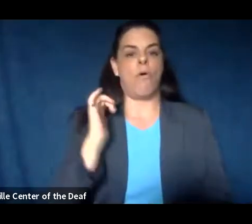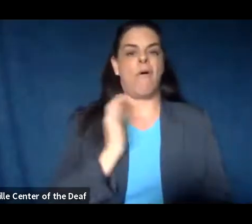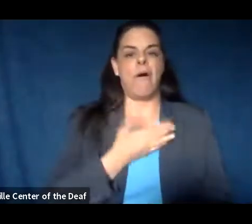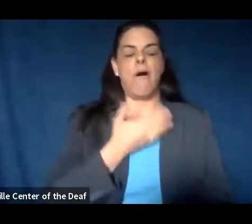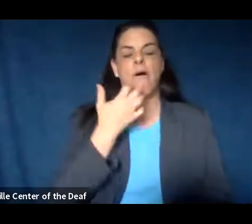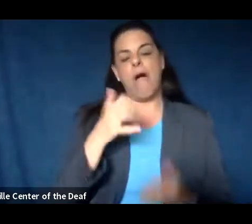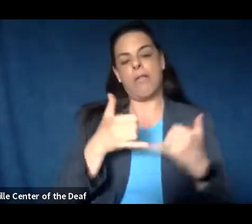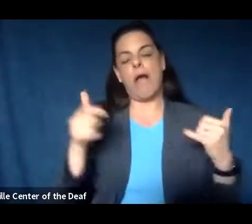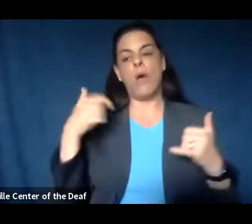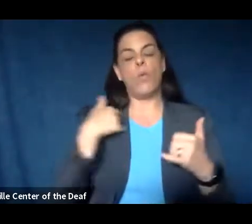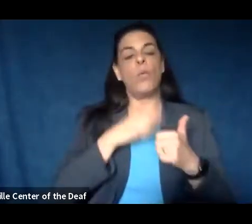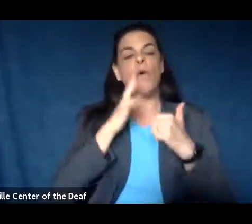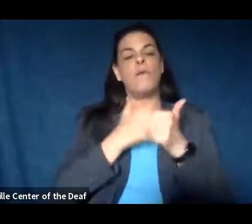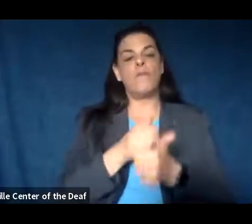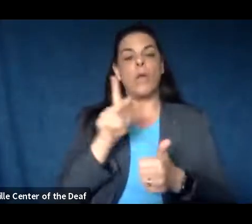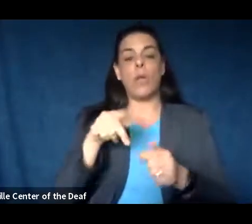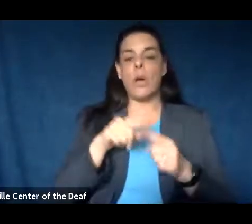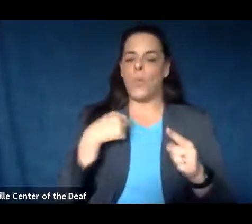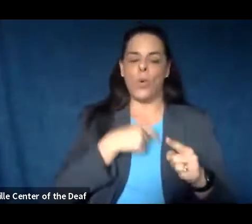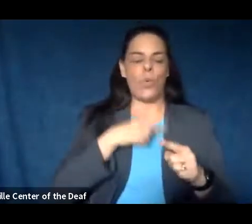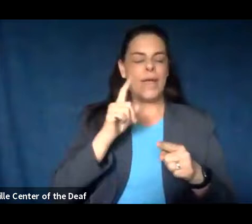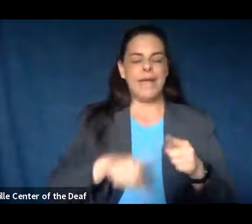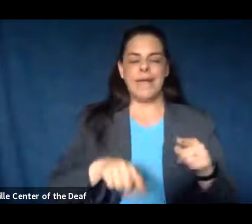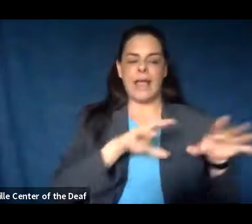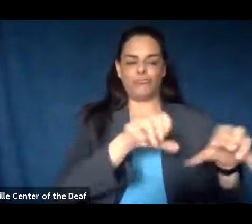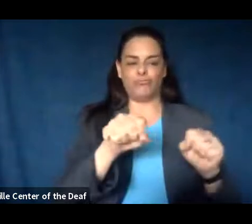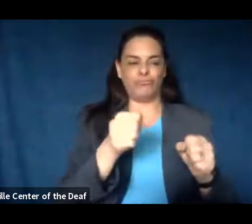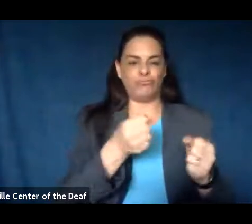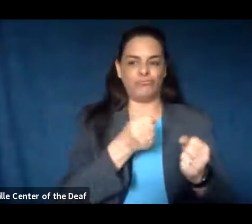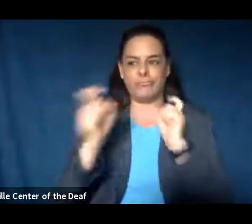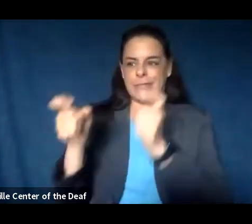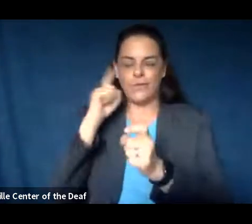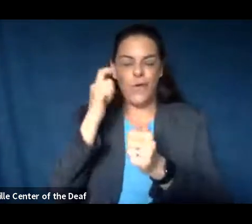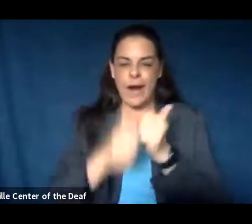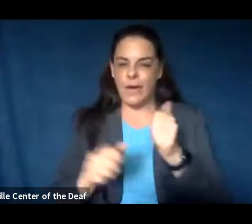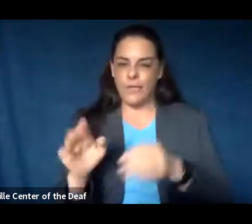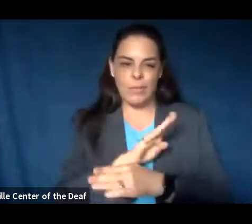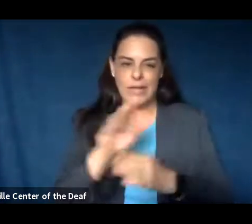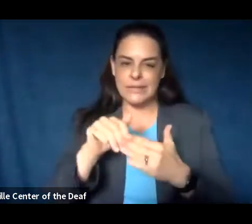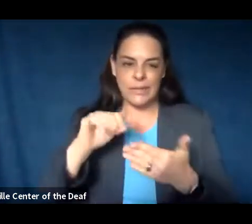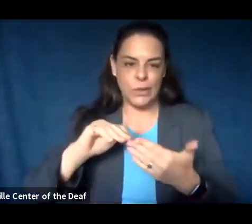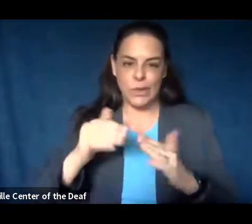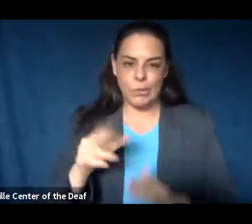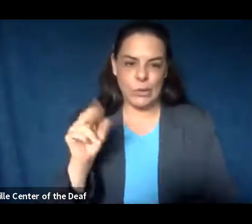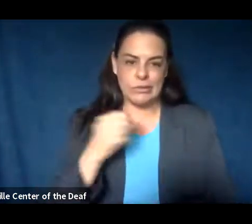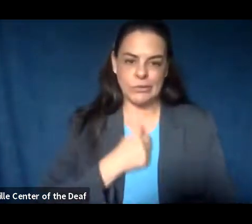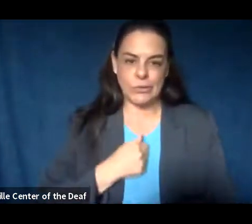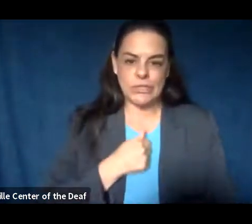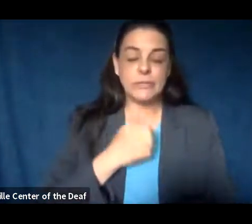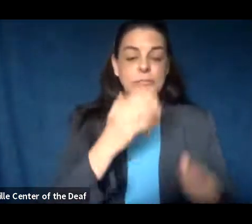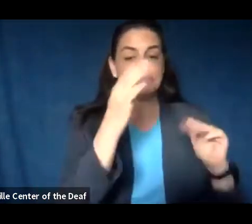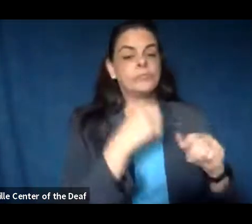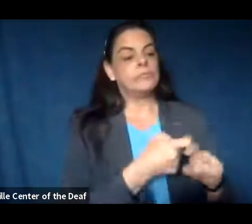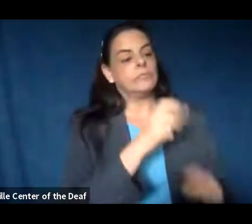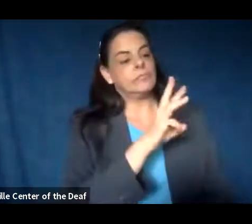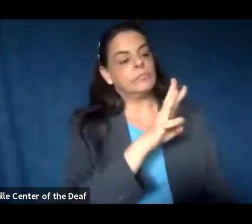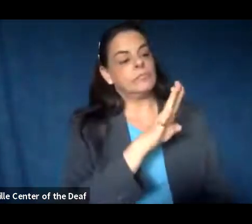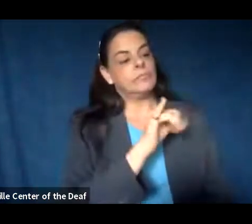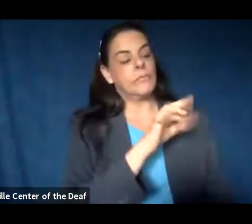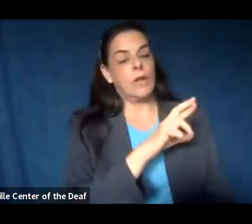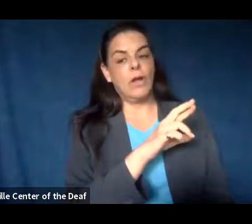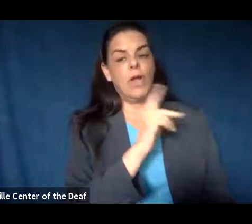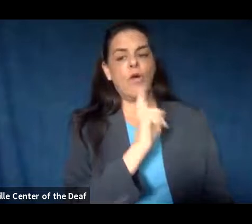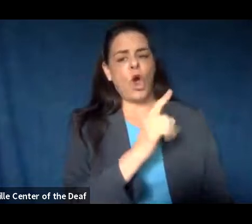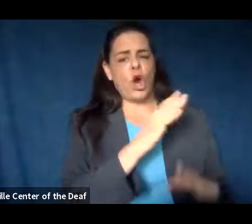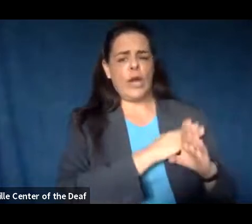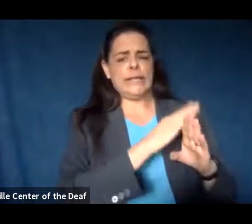can, but it's not something that we'll be able to secure for every business in the community. And from WVIR, are temperature